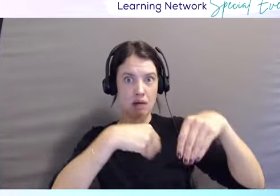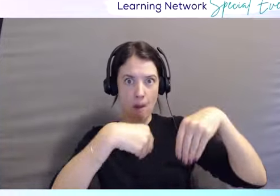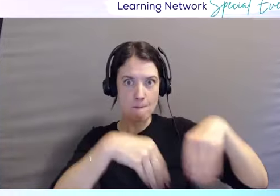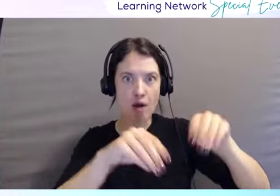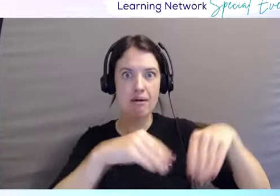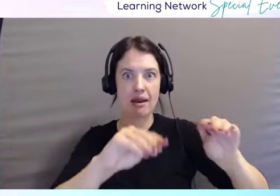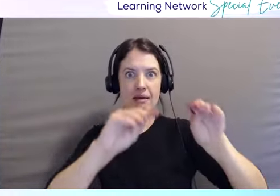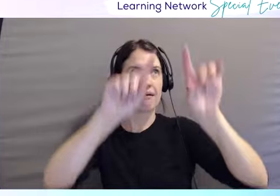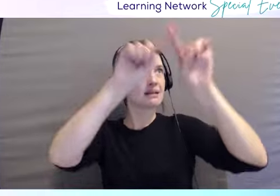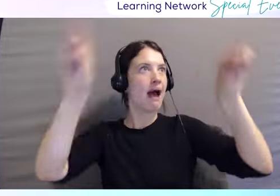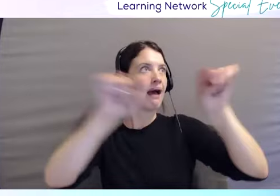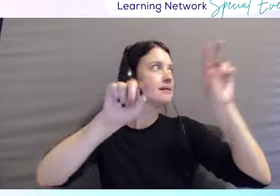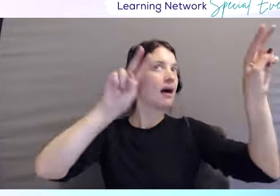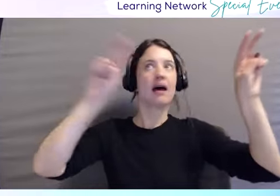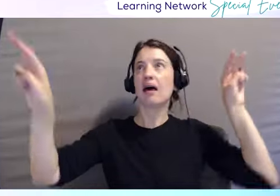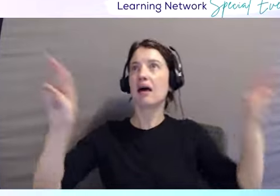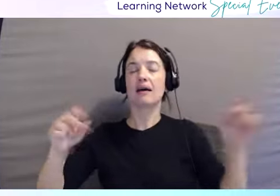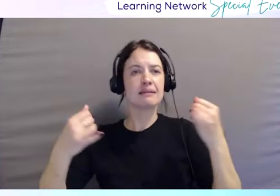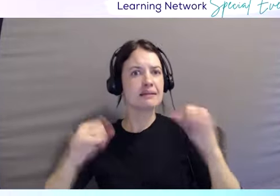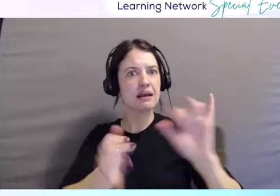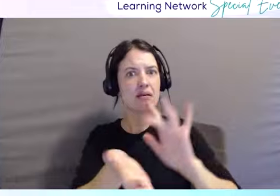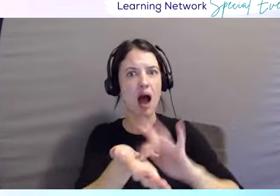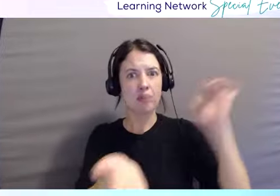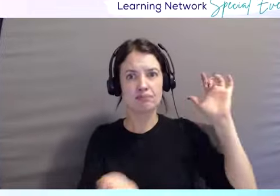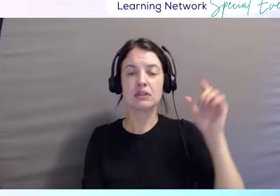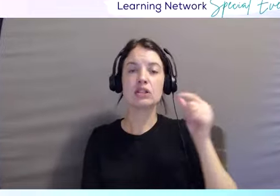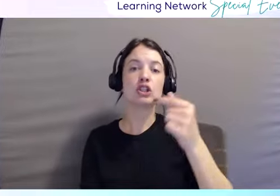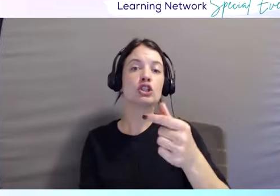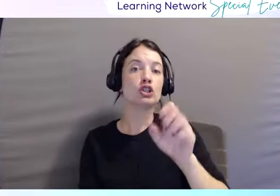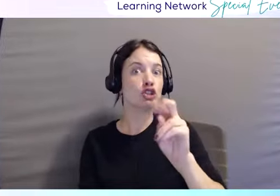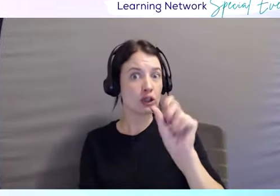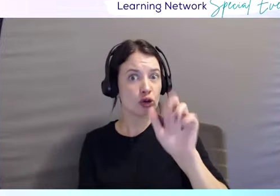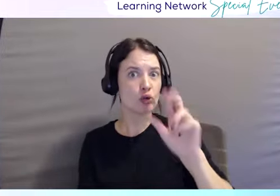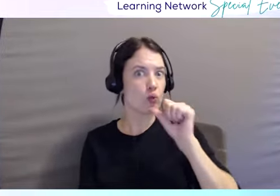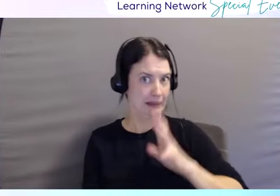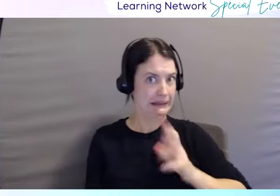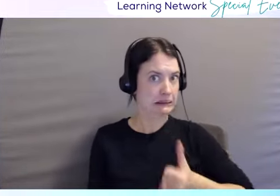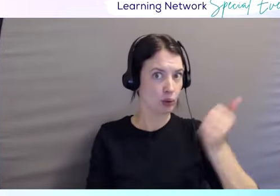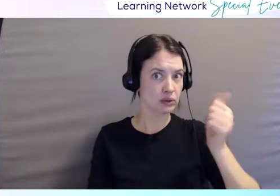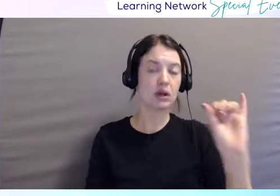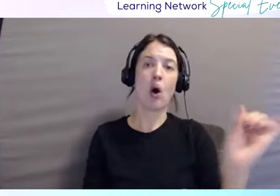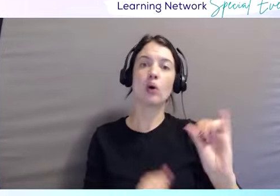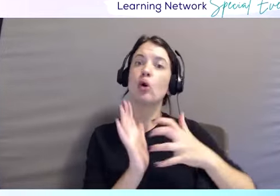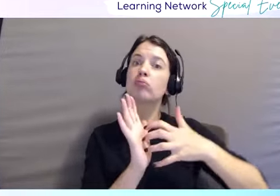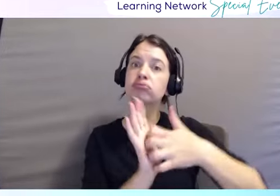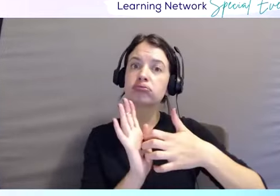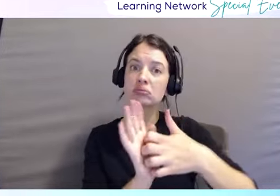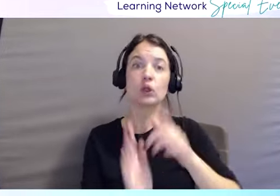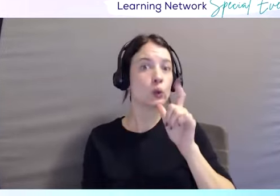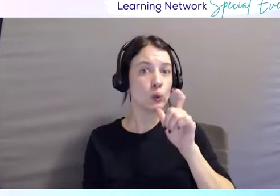still to exploit the gender and vulnerabilities of women and girls in